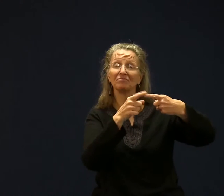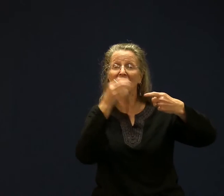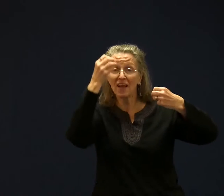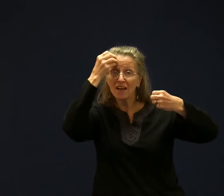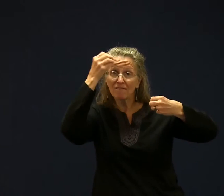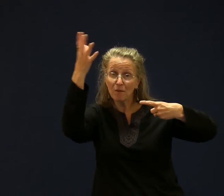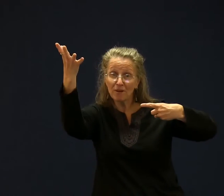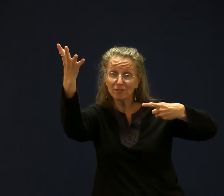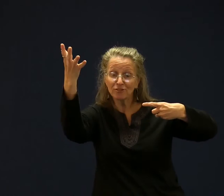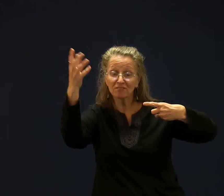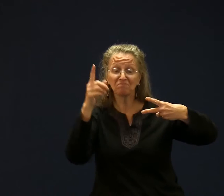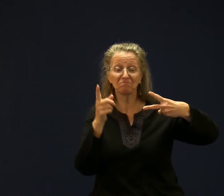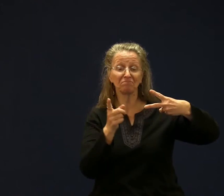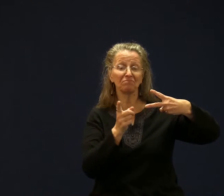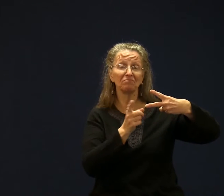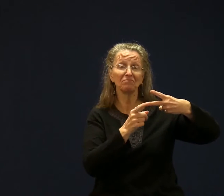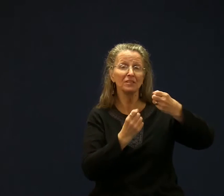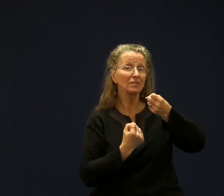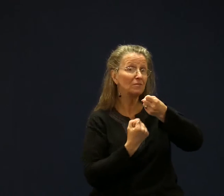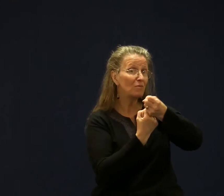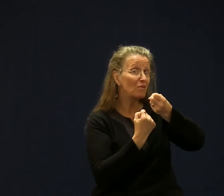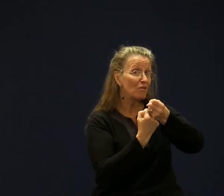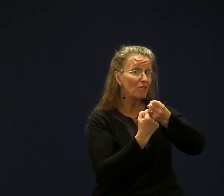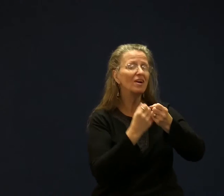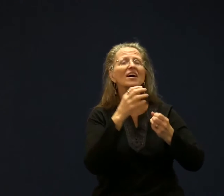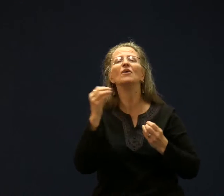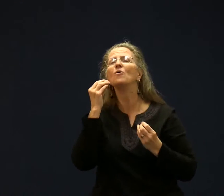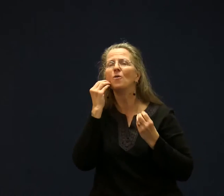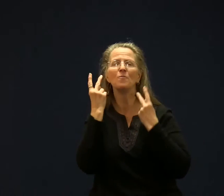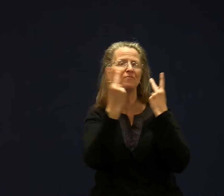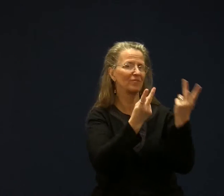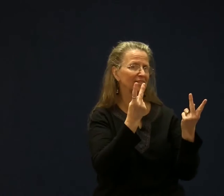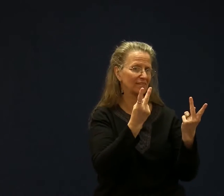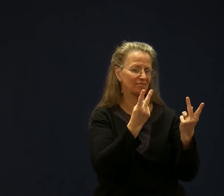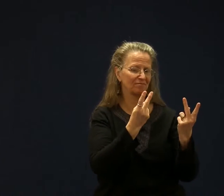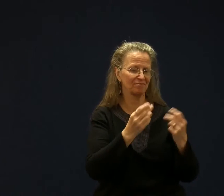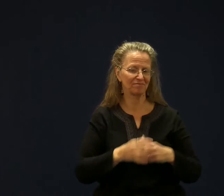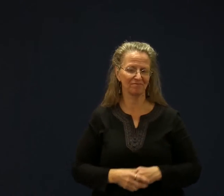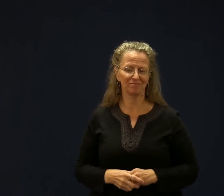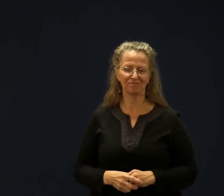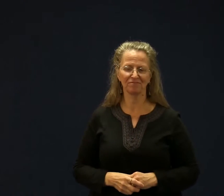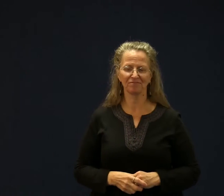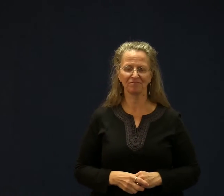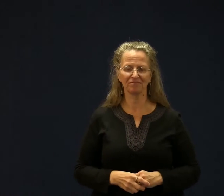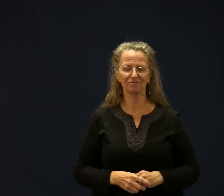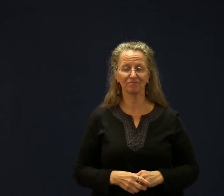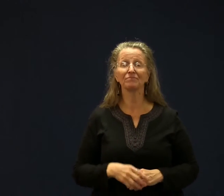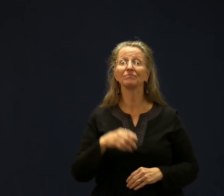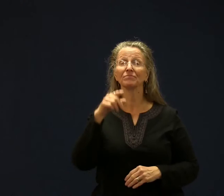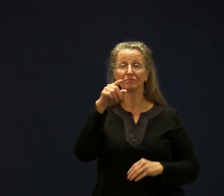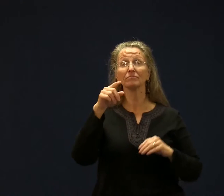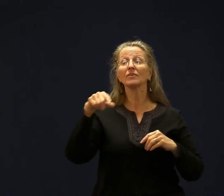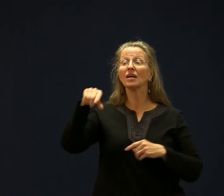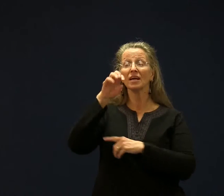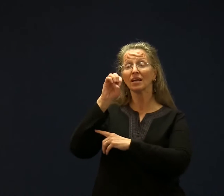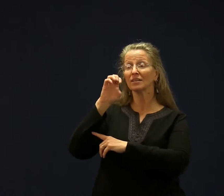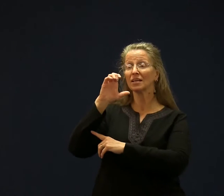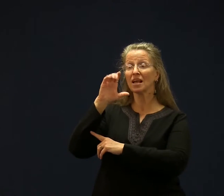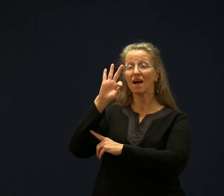We provide information, support, and home visits to families